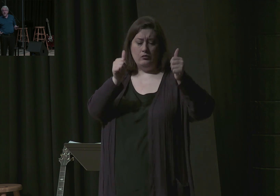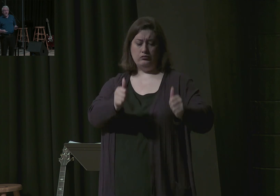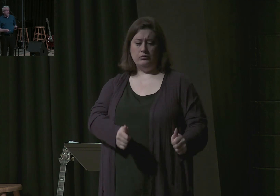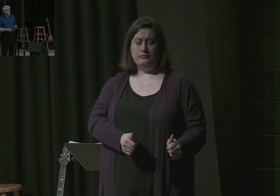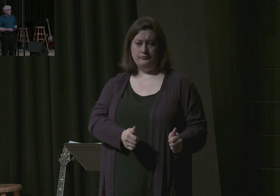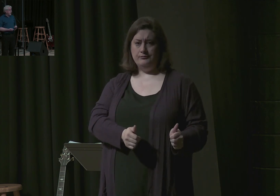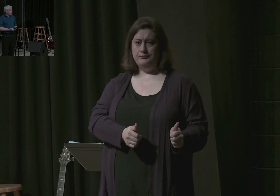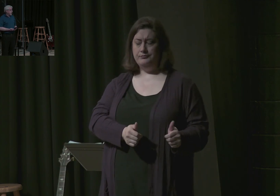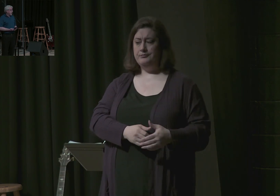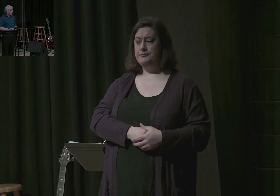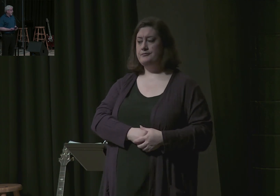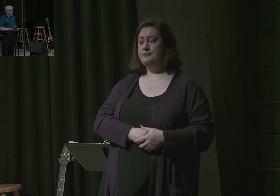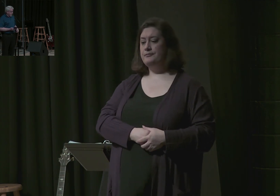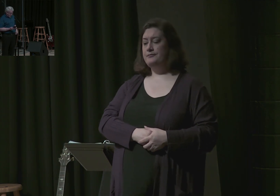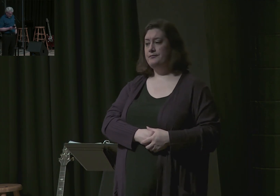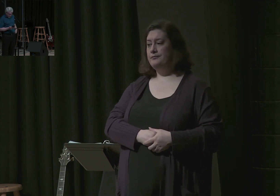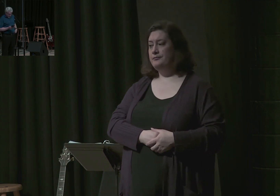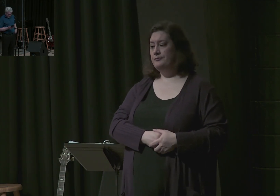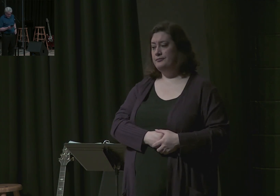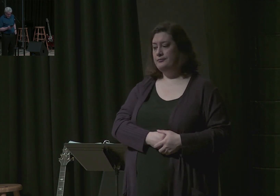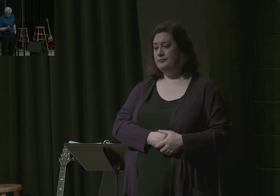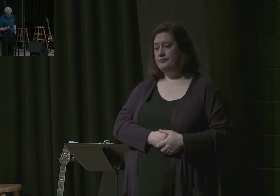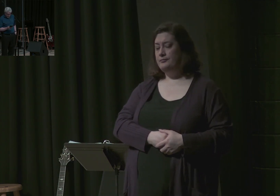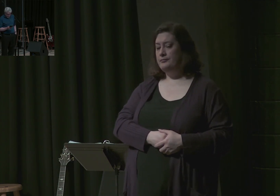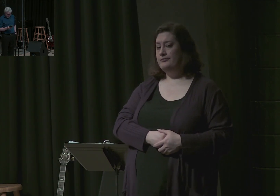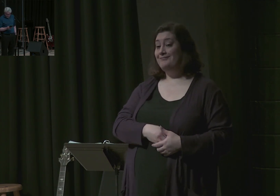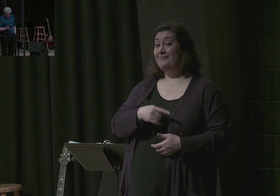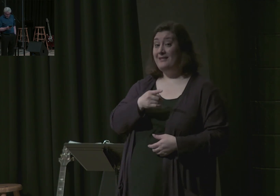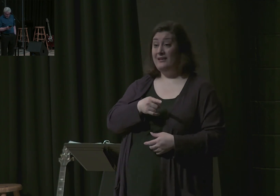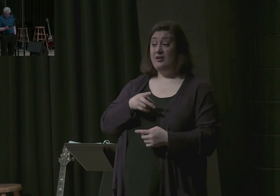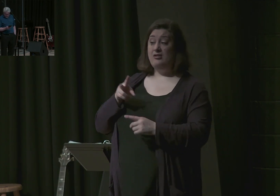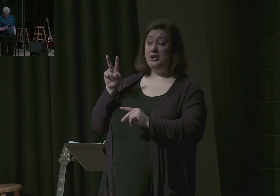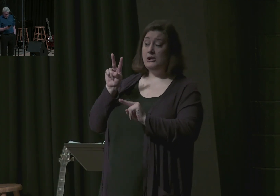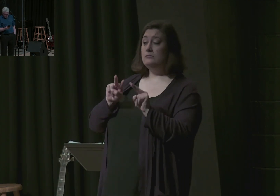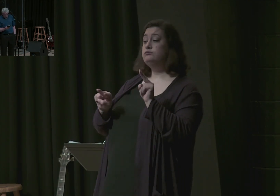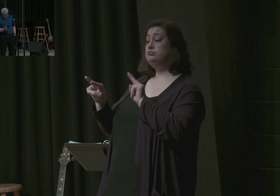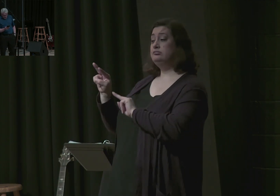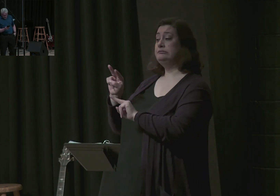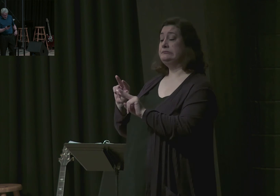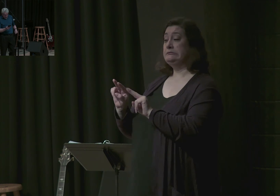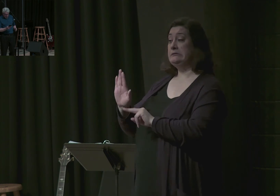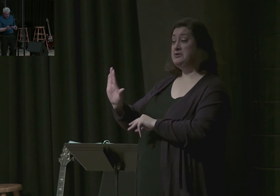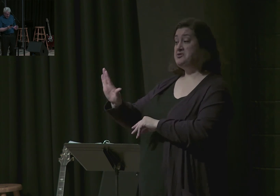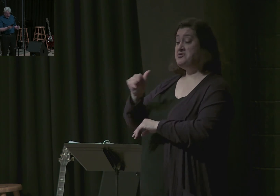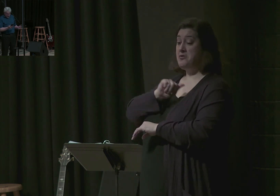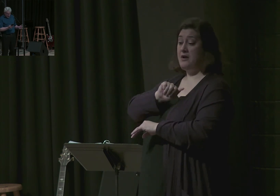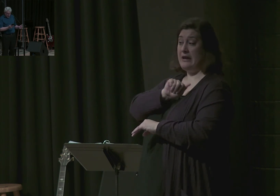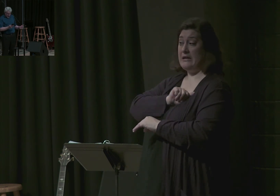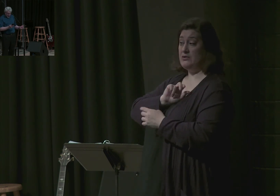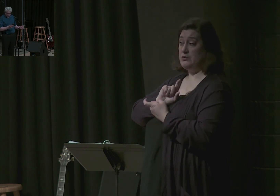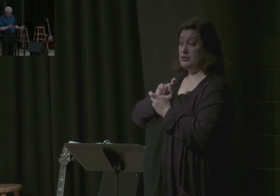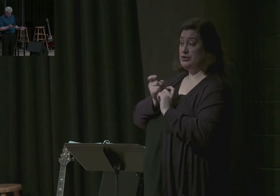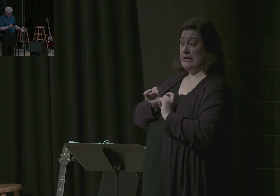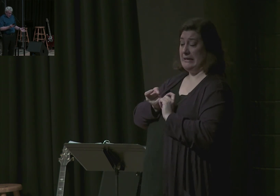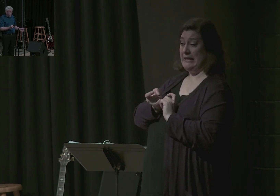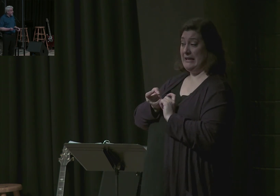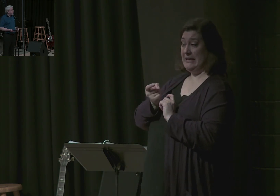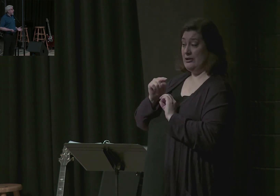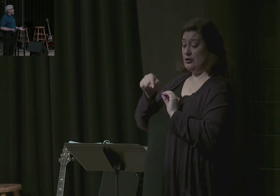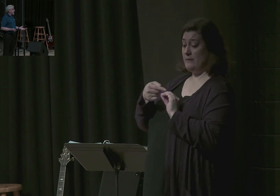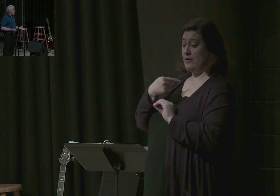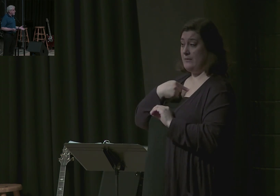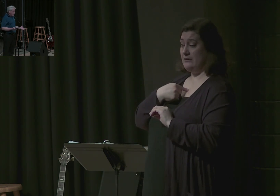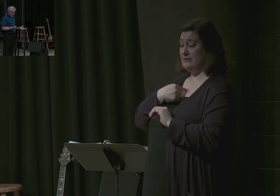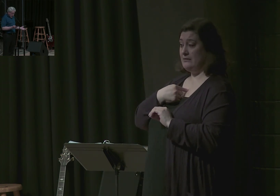diminishing their inheritance. Now, Jacob observed that Laban's attitude toward him